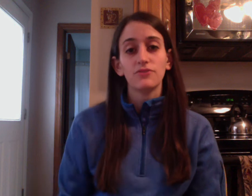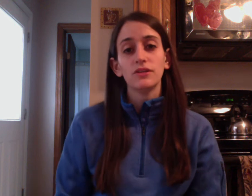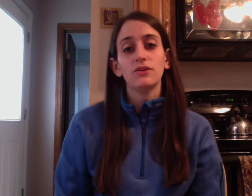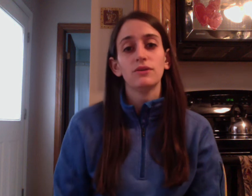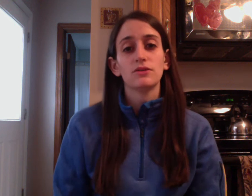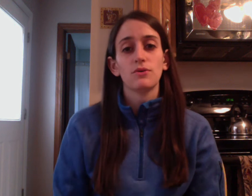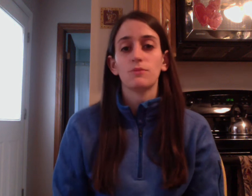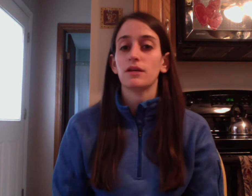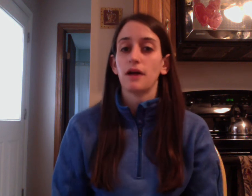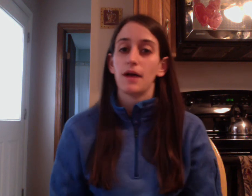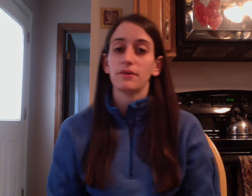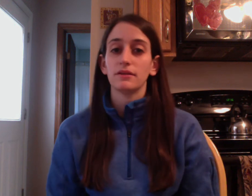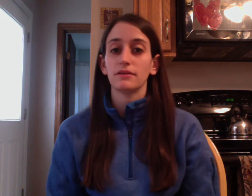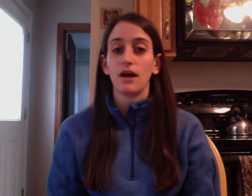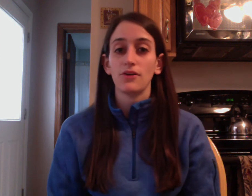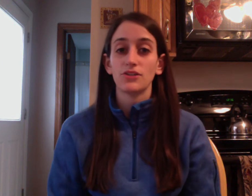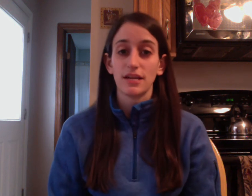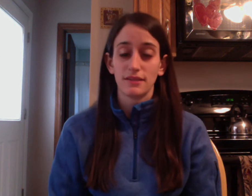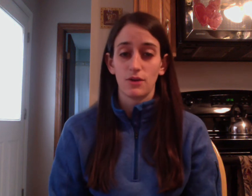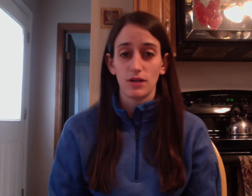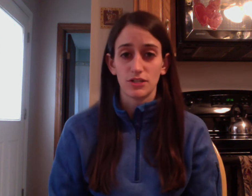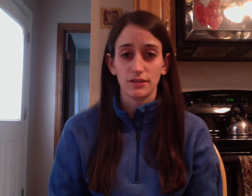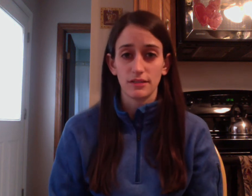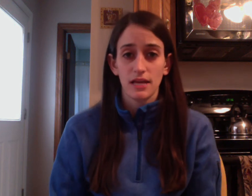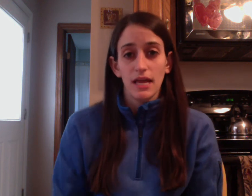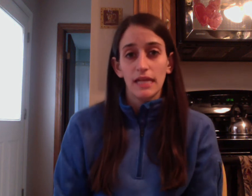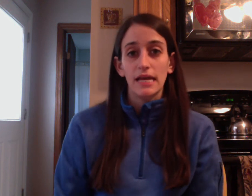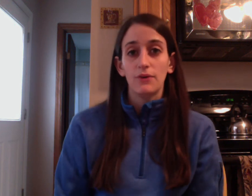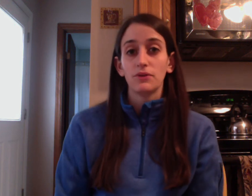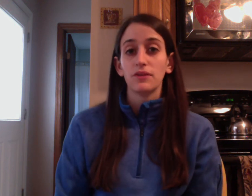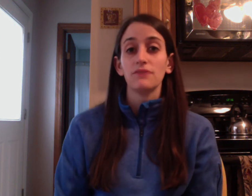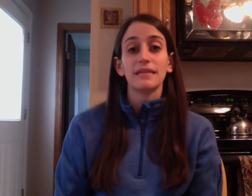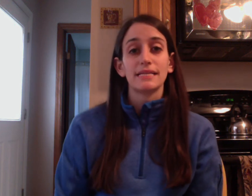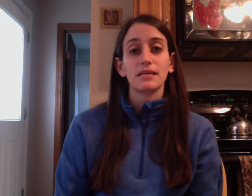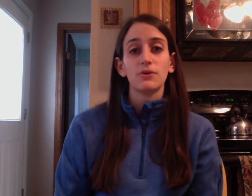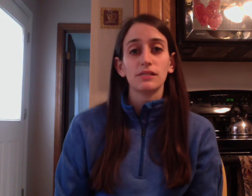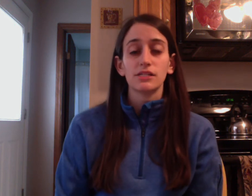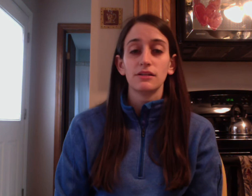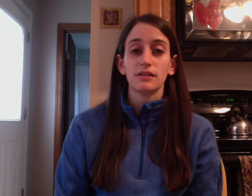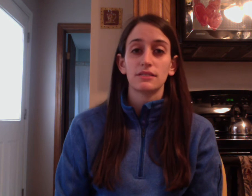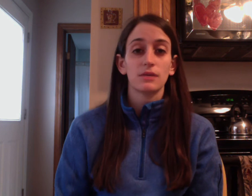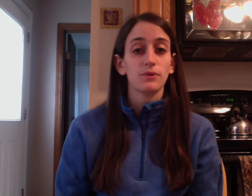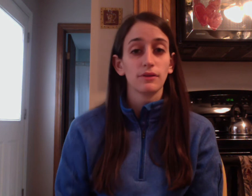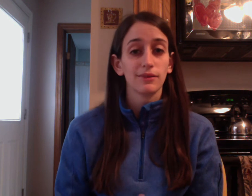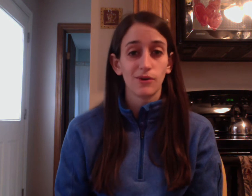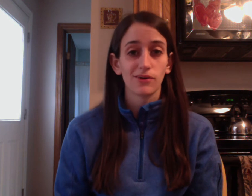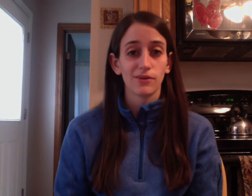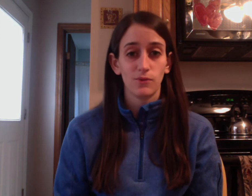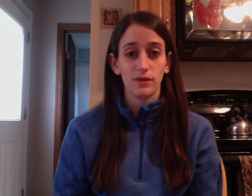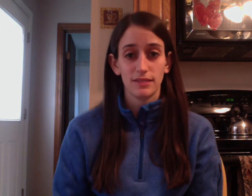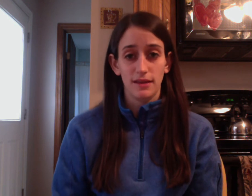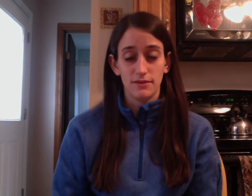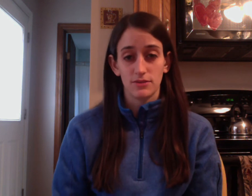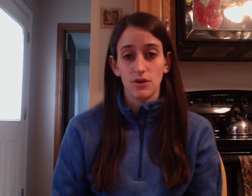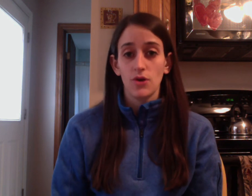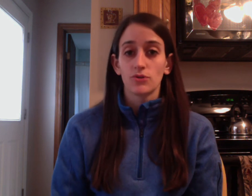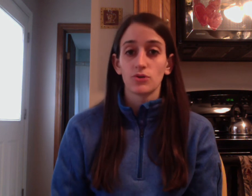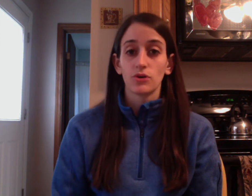video is going to be common college essay questions. Now, when you think of an essay question, it's typically longer than one sentence. So you're not